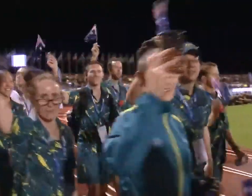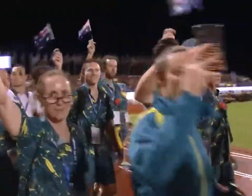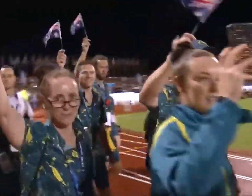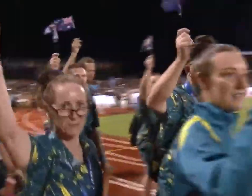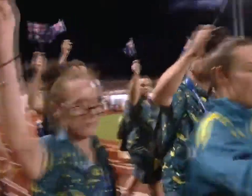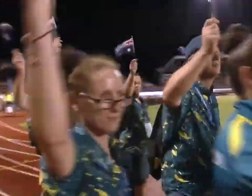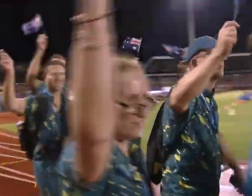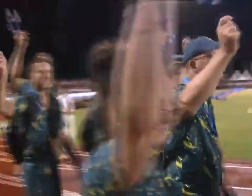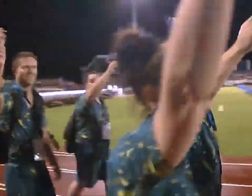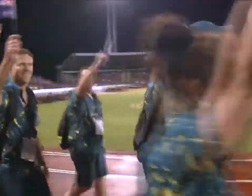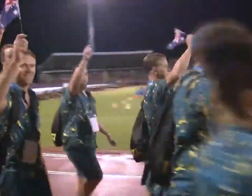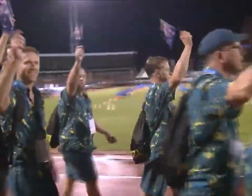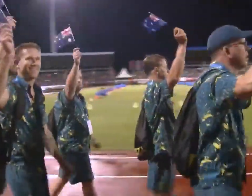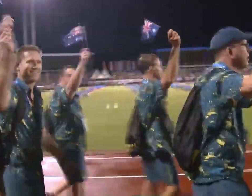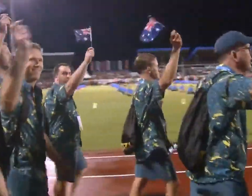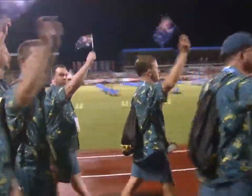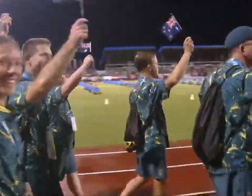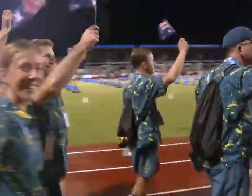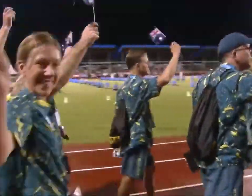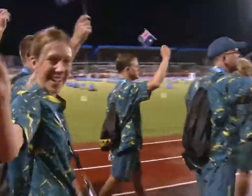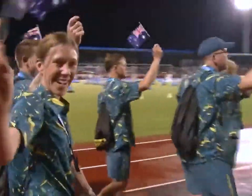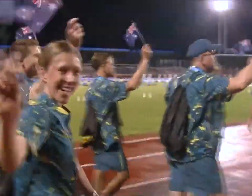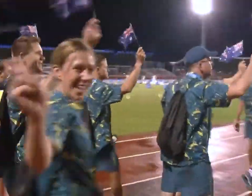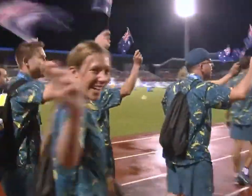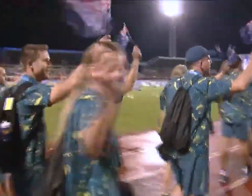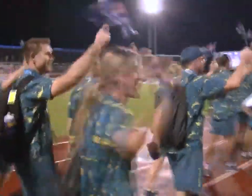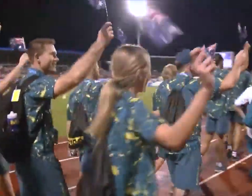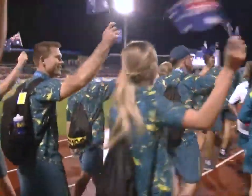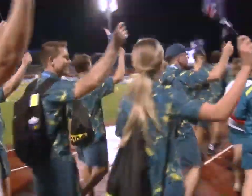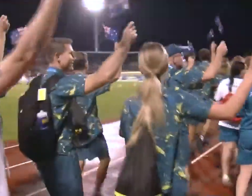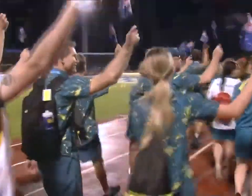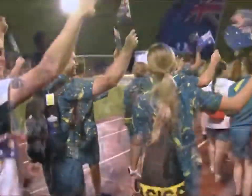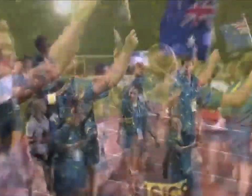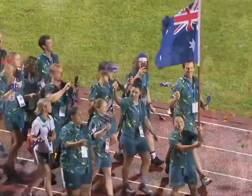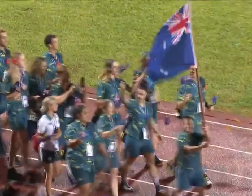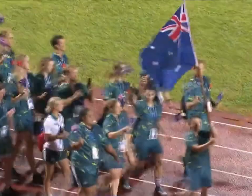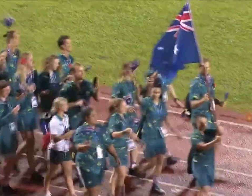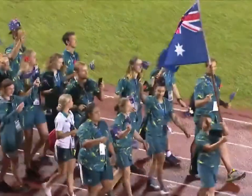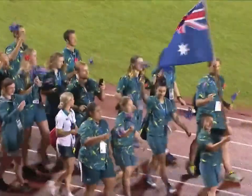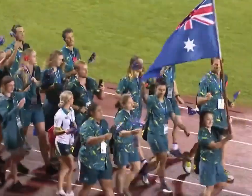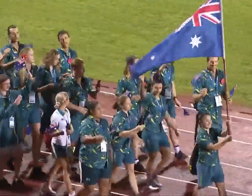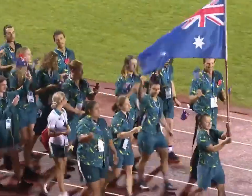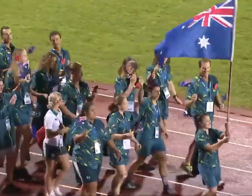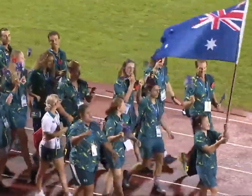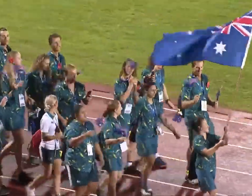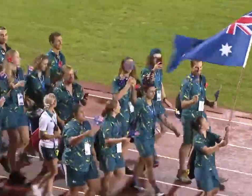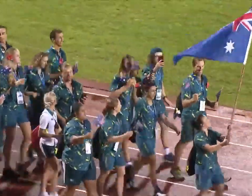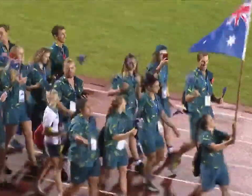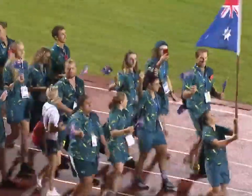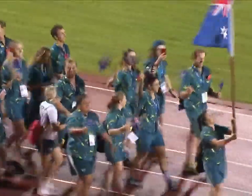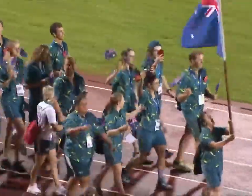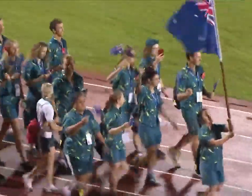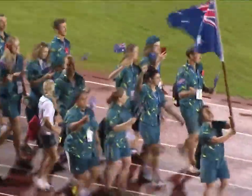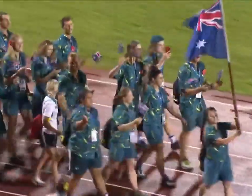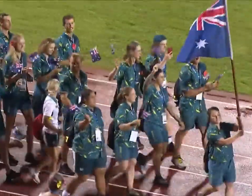support of Pacific, not only sport, but business and other development programs over a long period of time, especially through